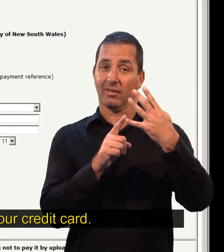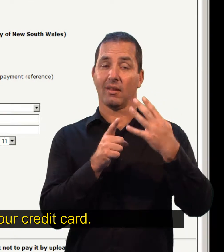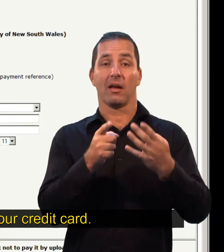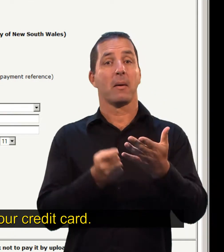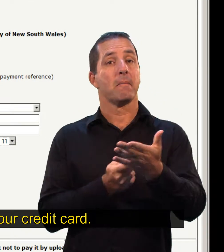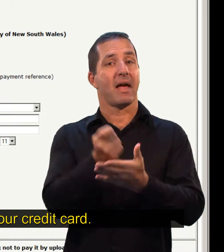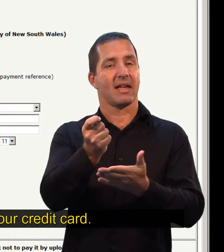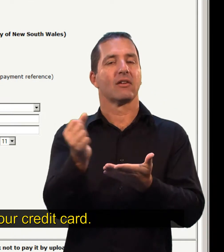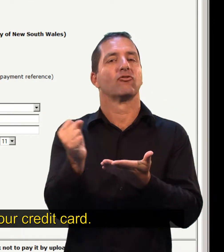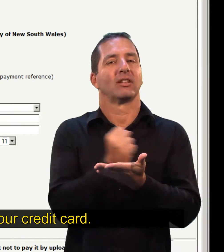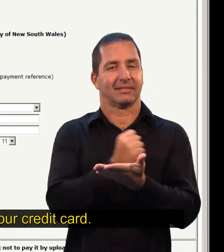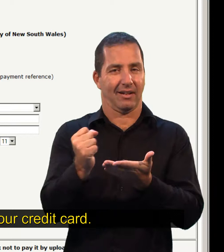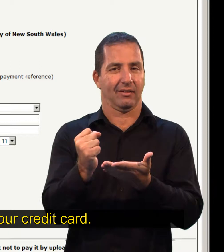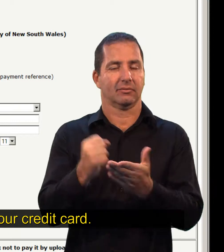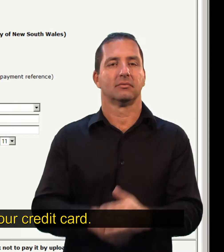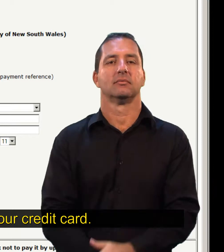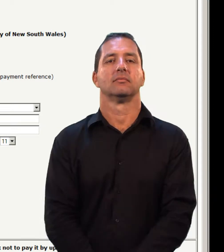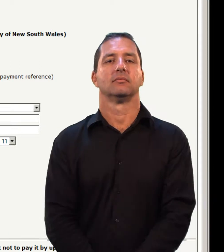Pay with your credit card.